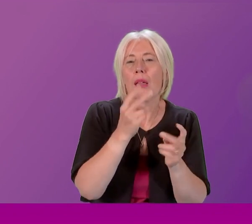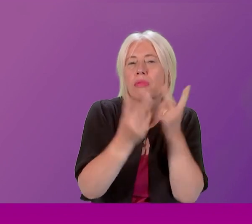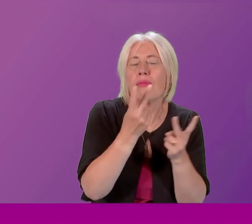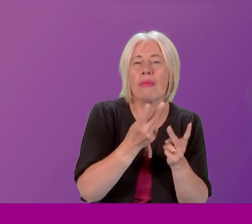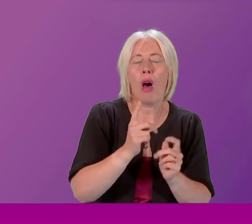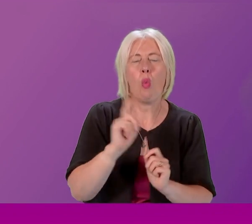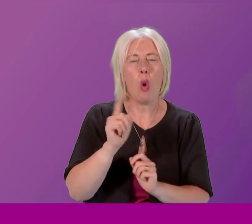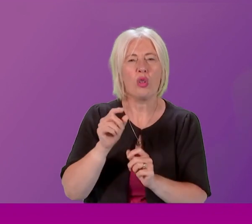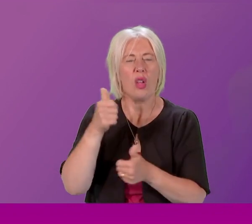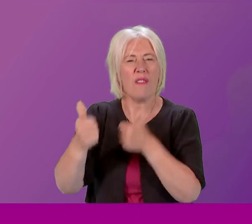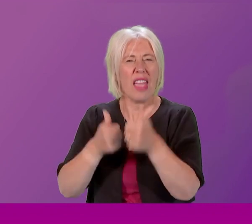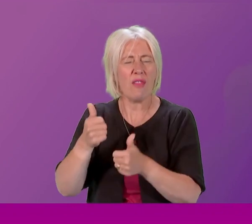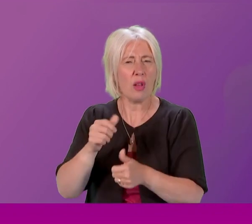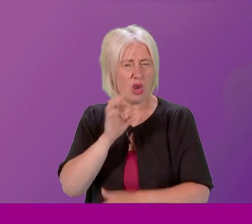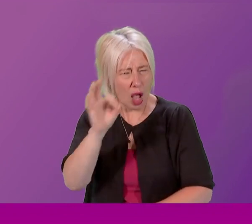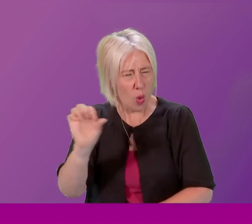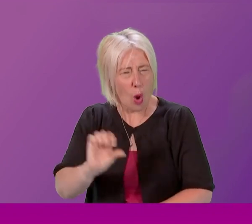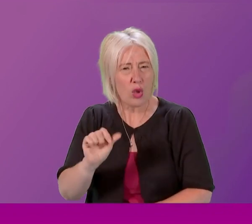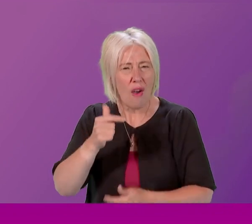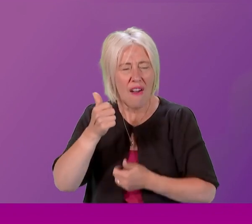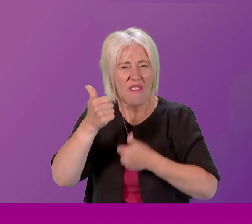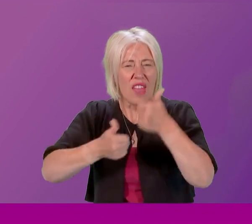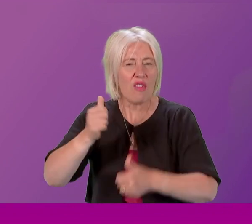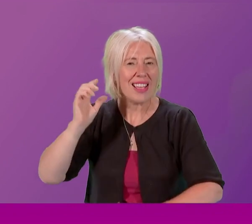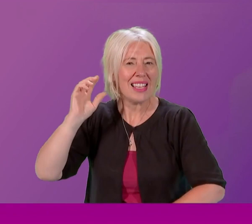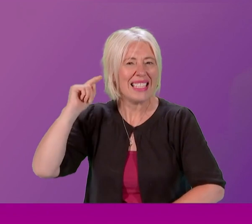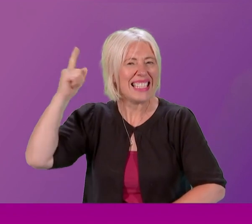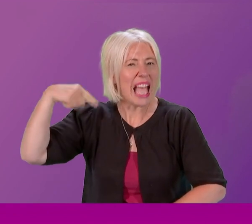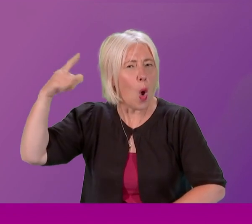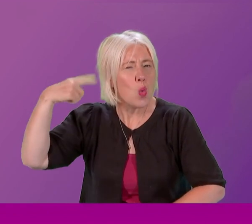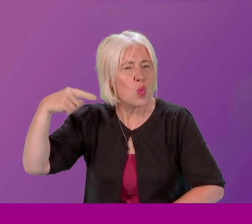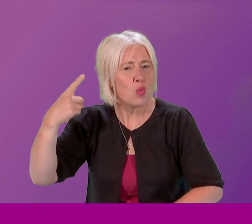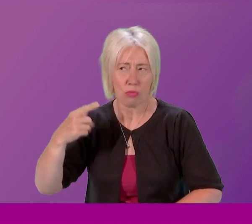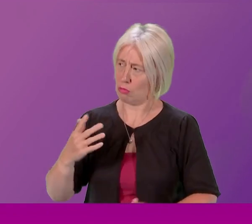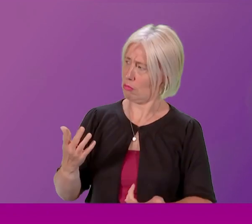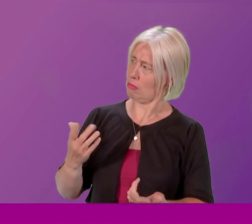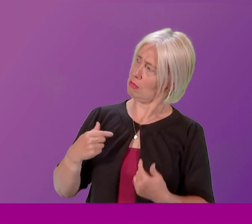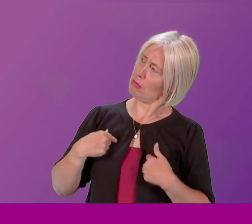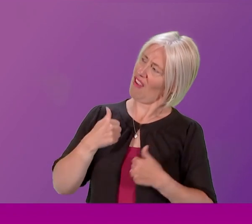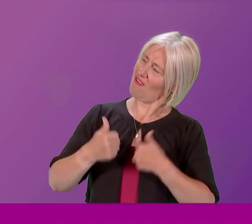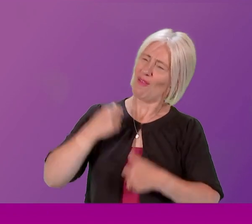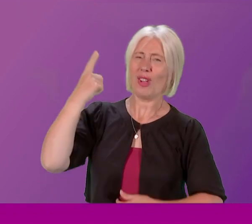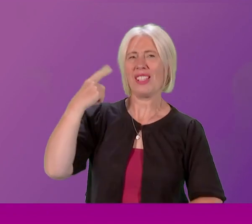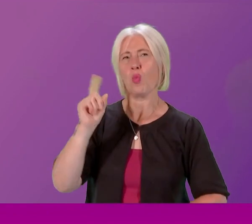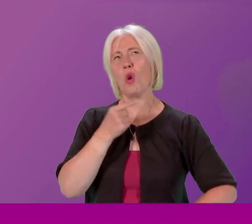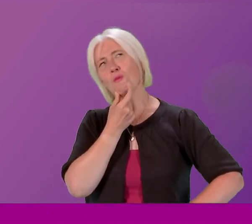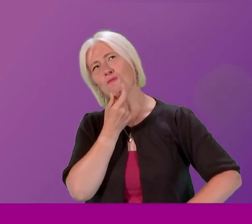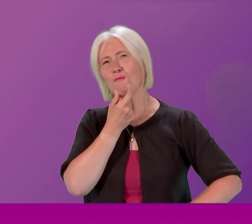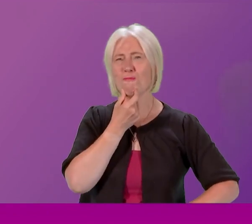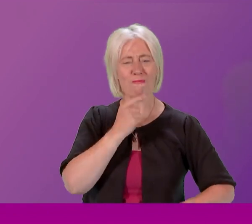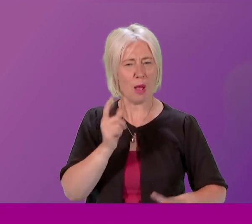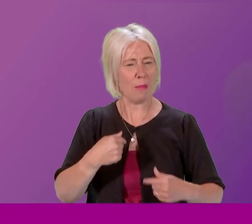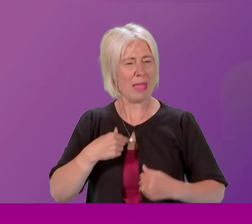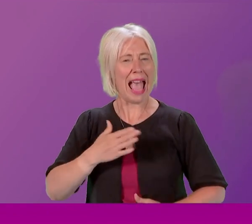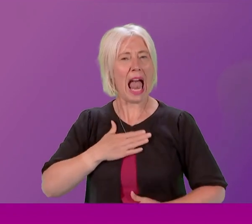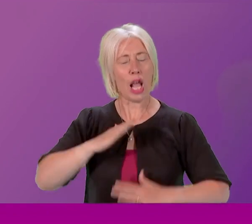we actually ask, what's your favourite sound? You know, I don't think we do, really. What is our favourite sound? So for me, I really